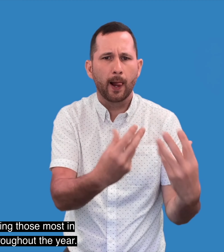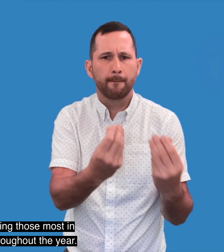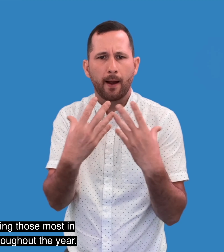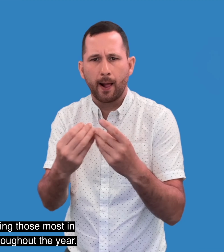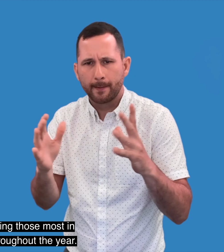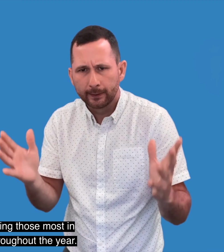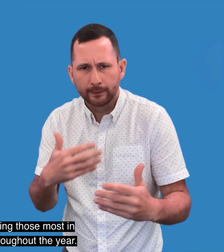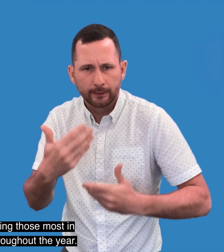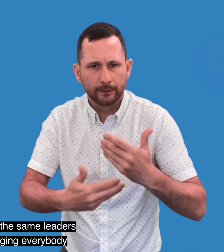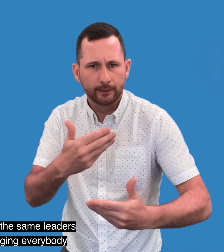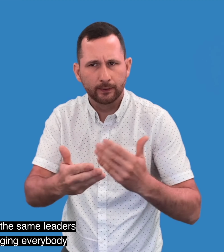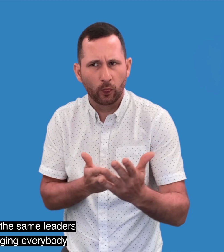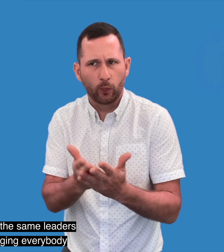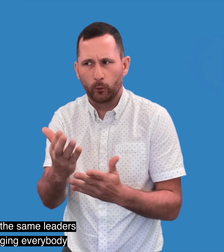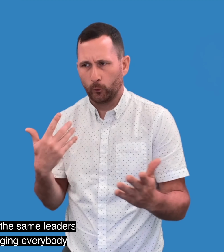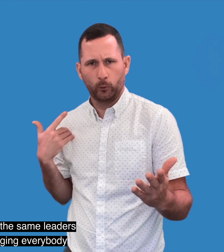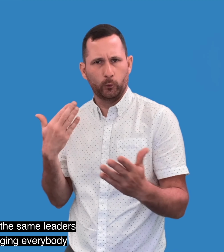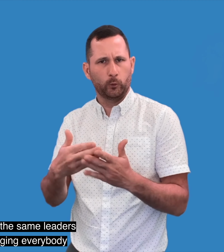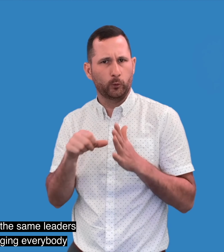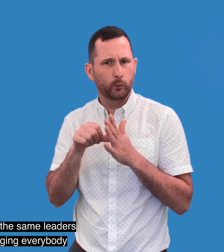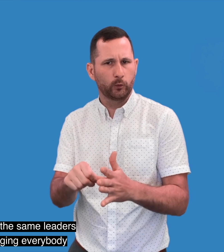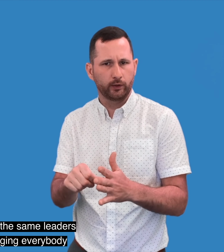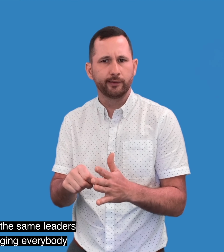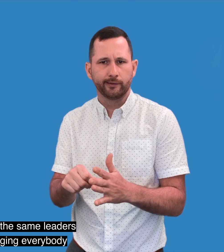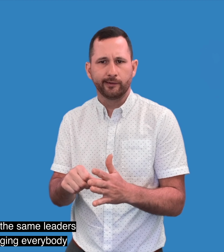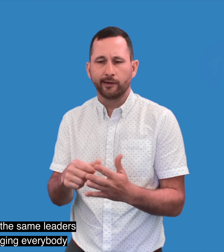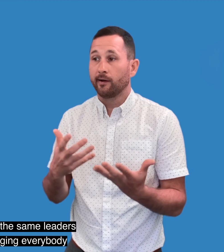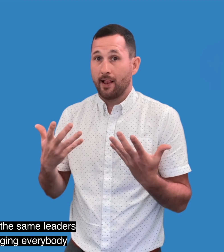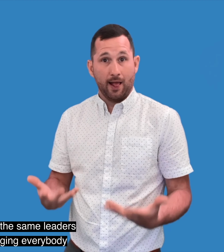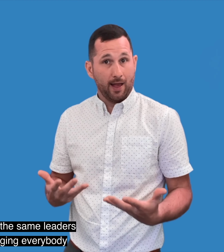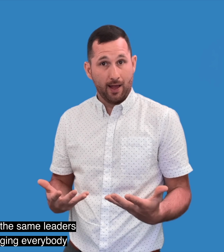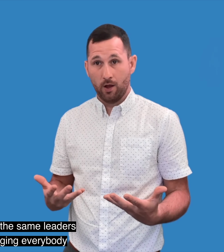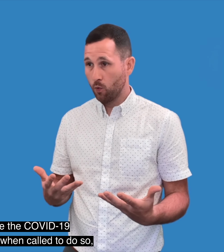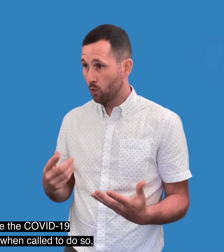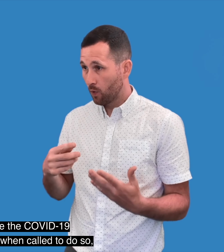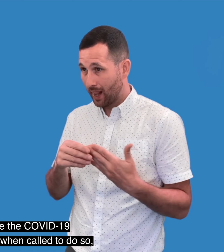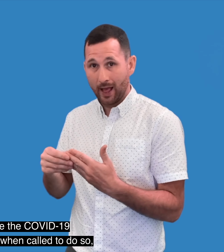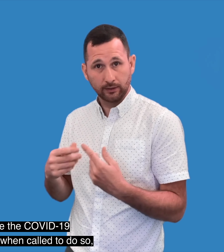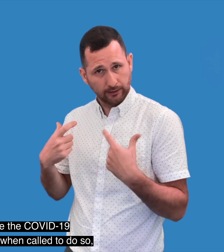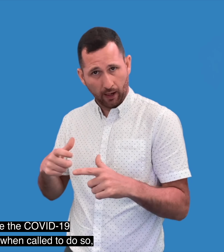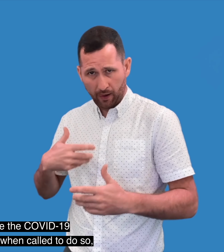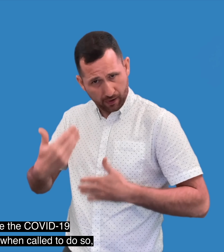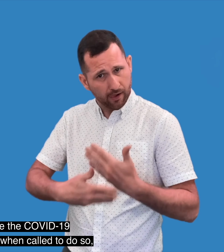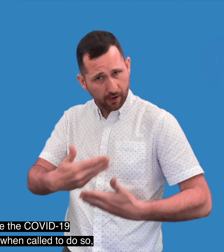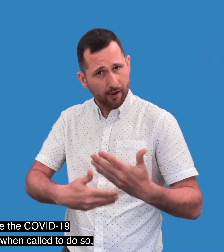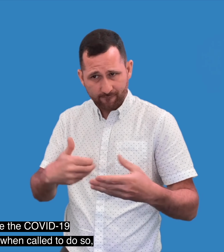year. Today, the same leaders are urging everybody to take the COVID-19